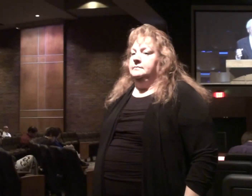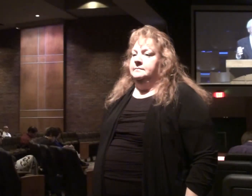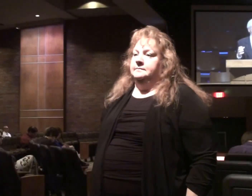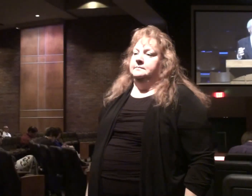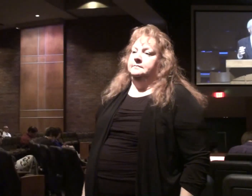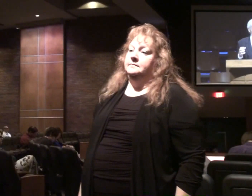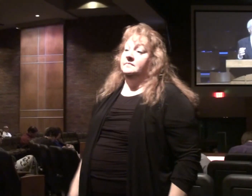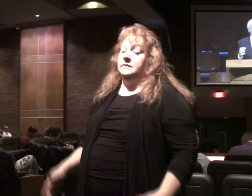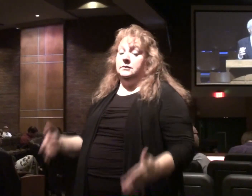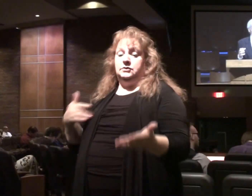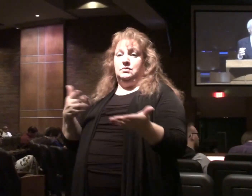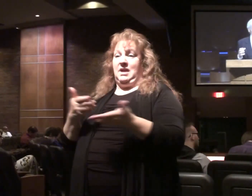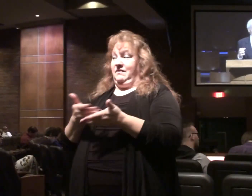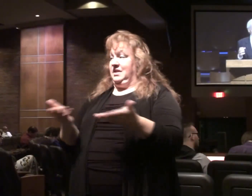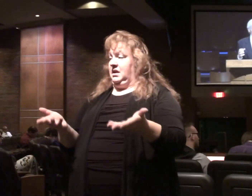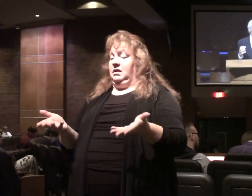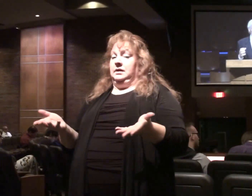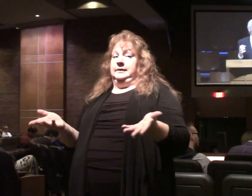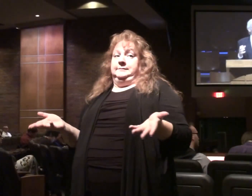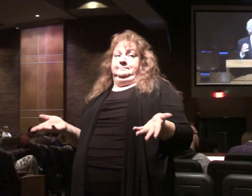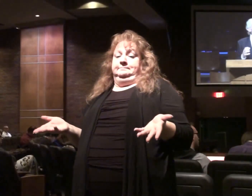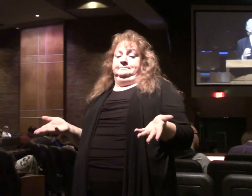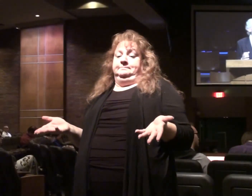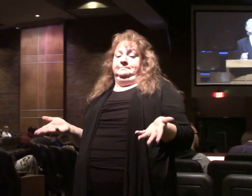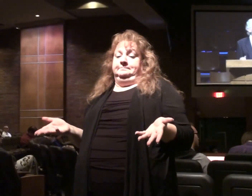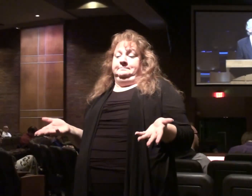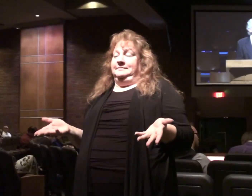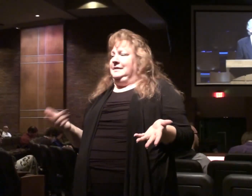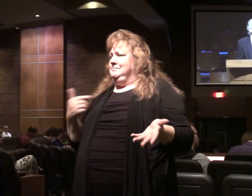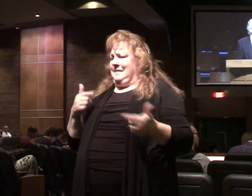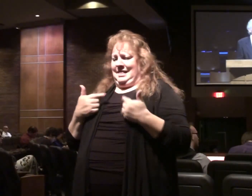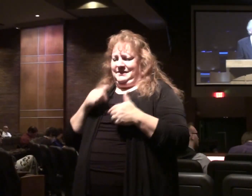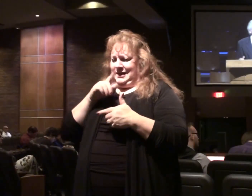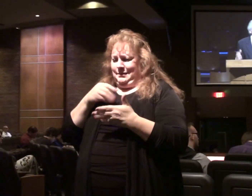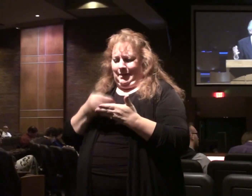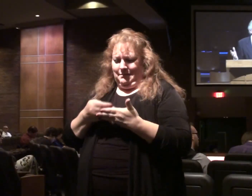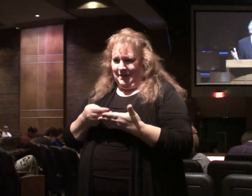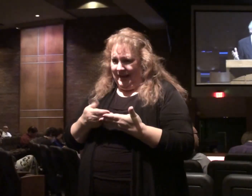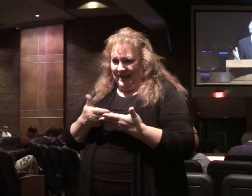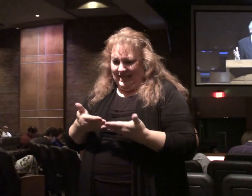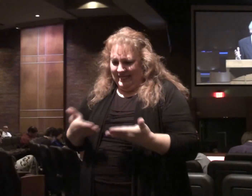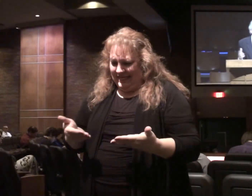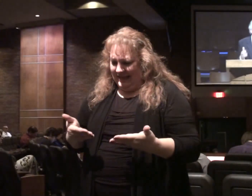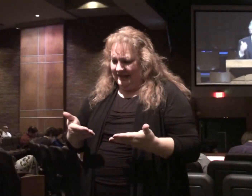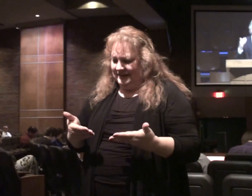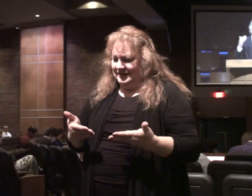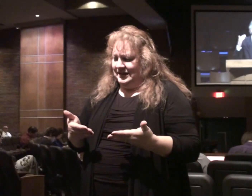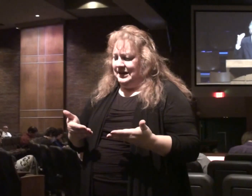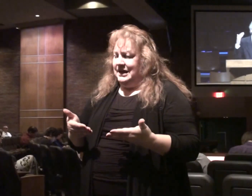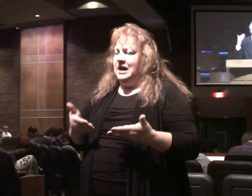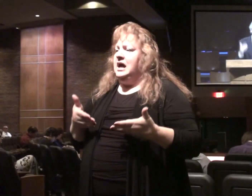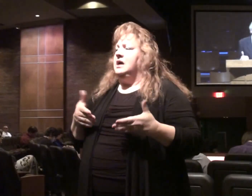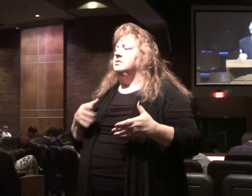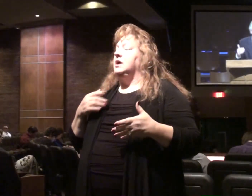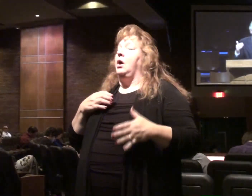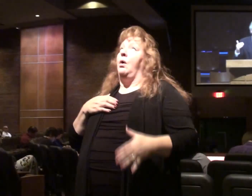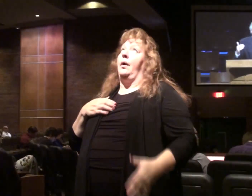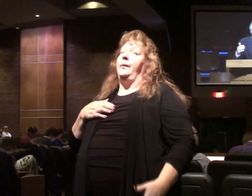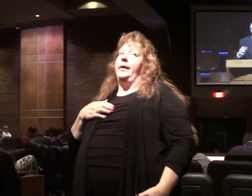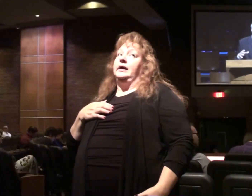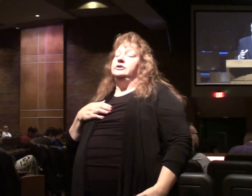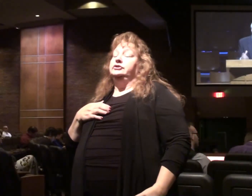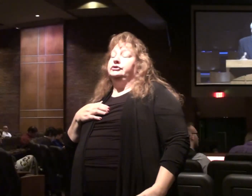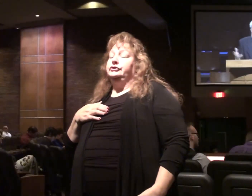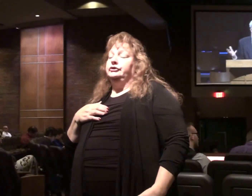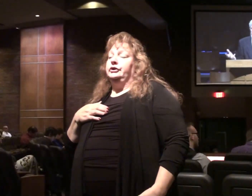things lightly, they're not what my life is about. I'm not saying I don't enjoy them. I don't want to say I wish I